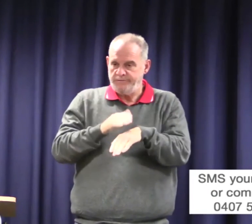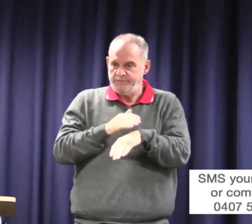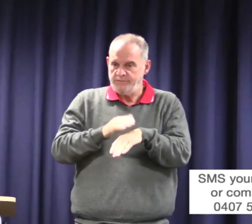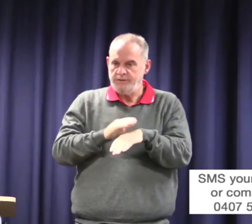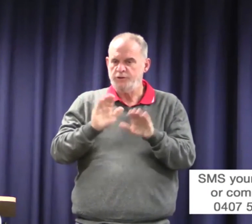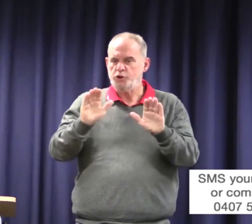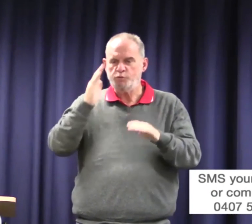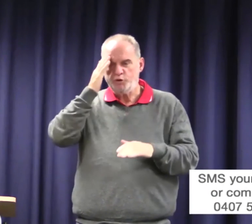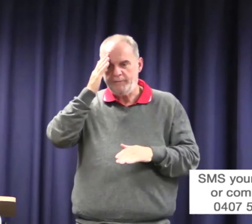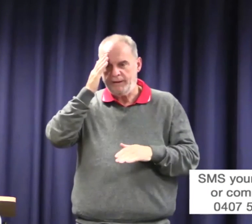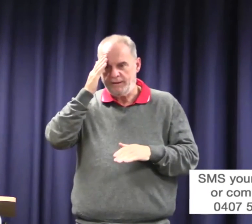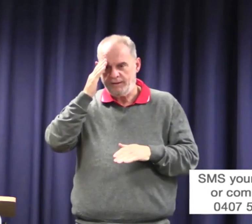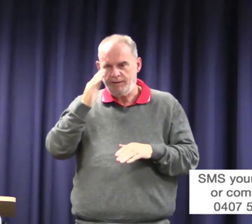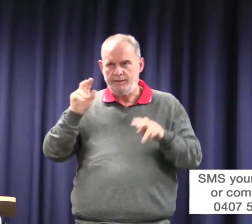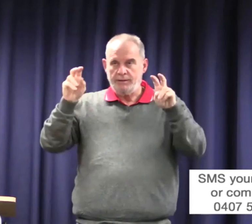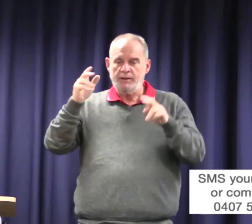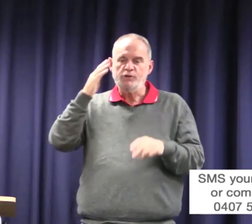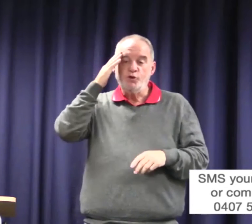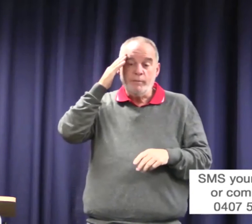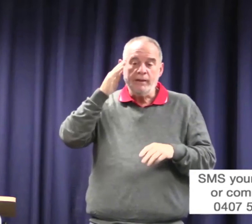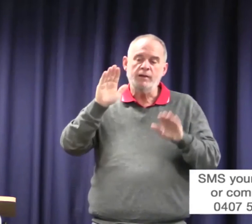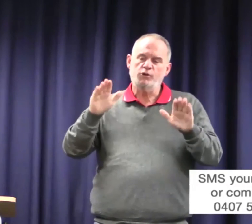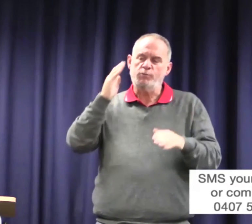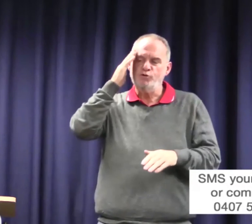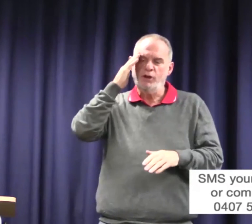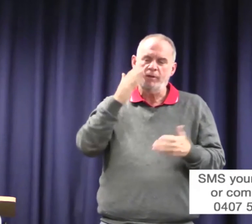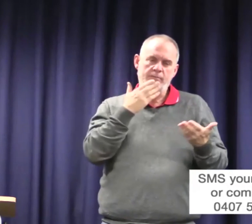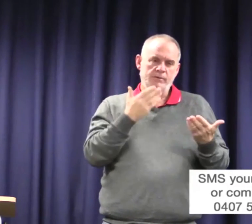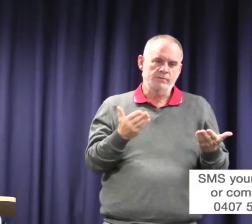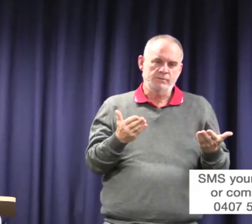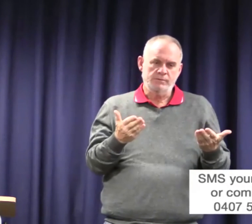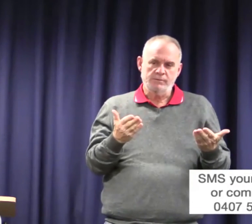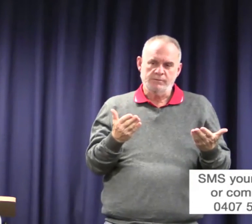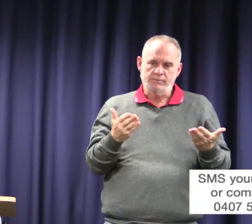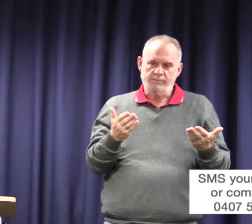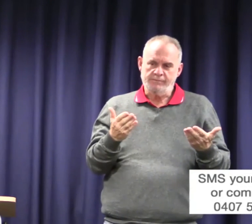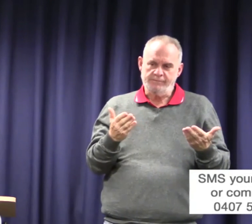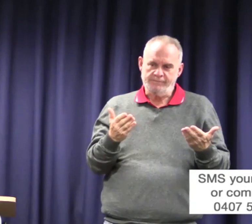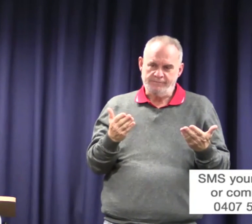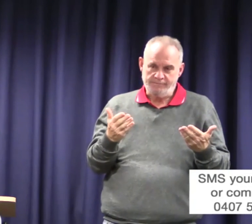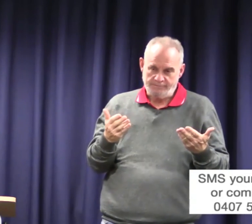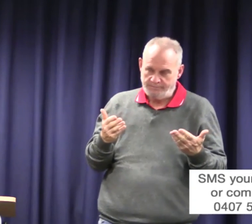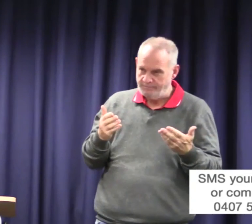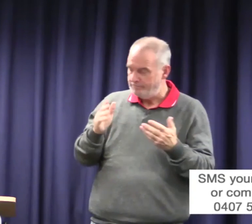let's talk to the fat cat and tell him to stop dreaming. Please.